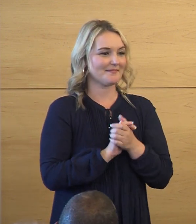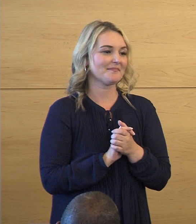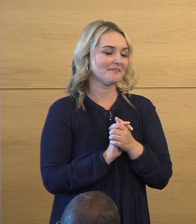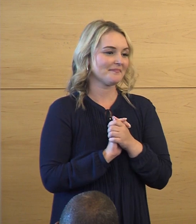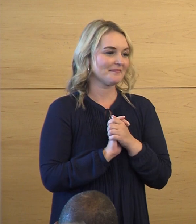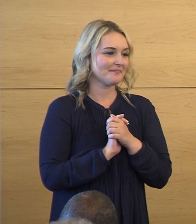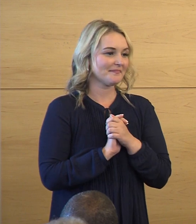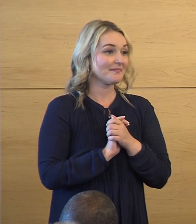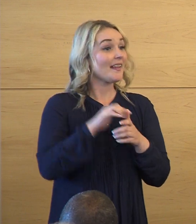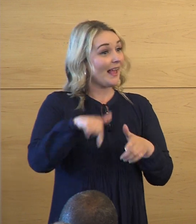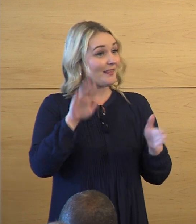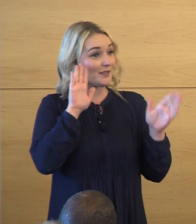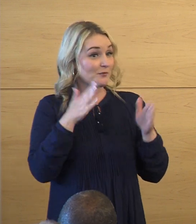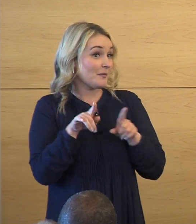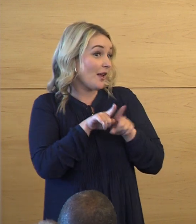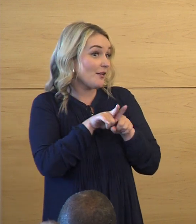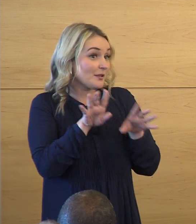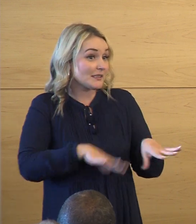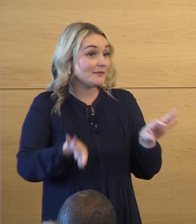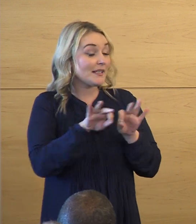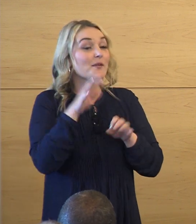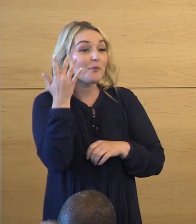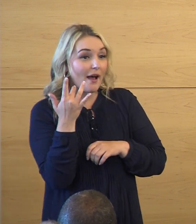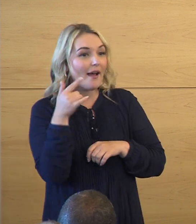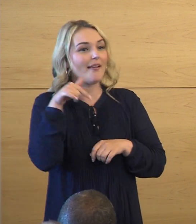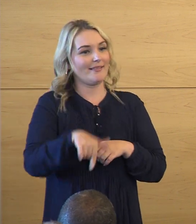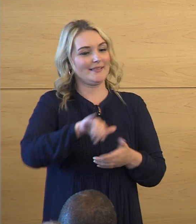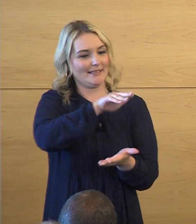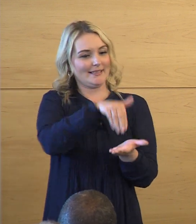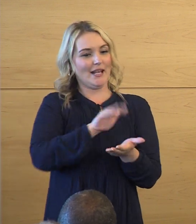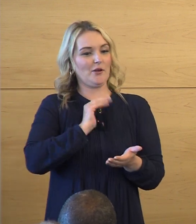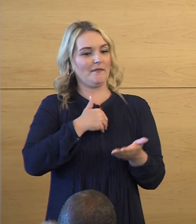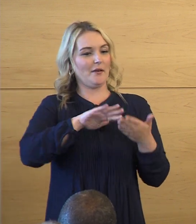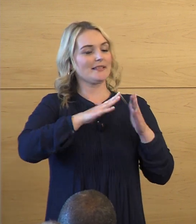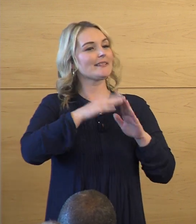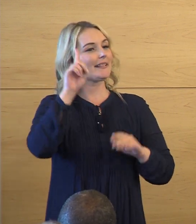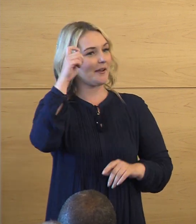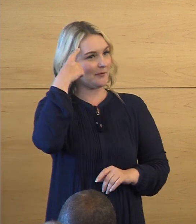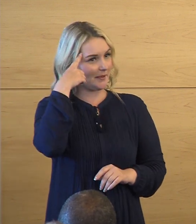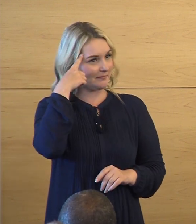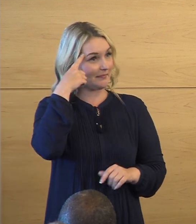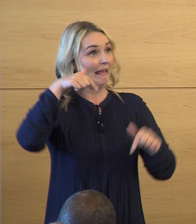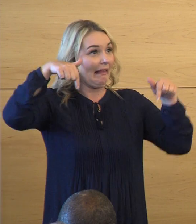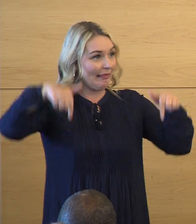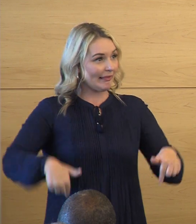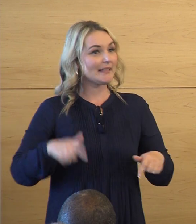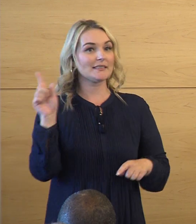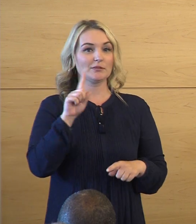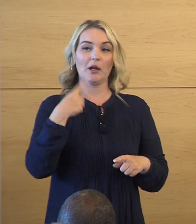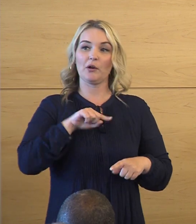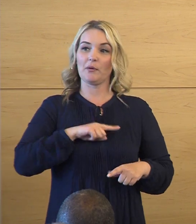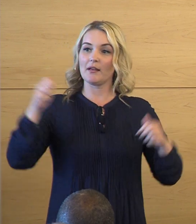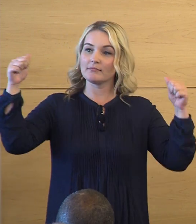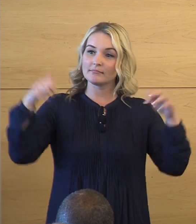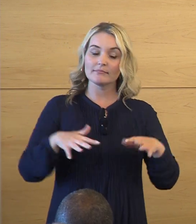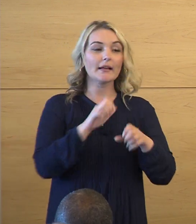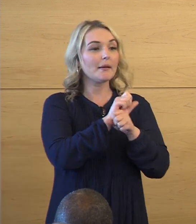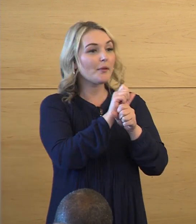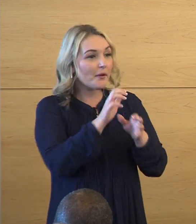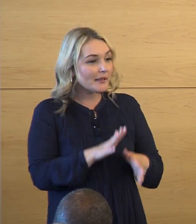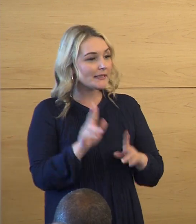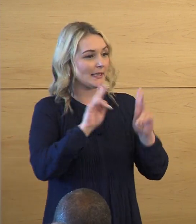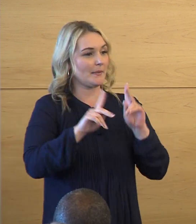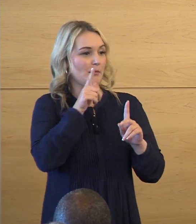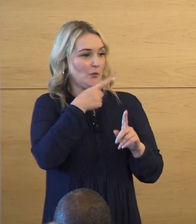And this room is also significant because it is the center of our city government. This is where we come together, city employees and the people